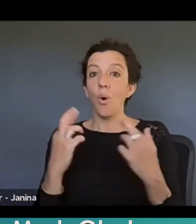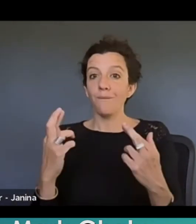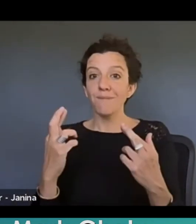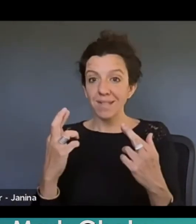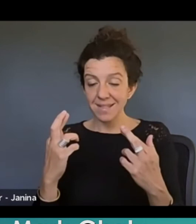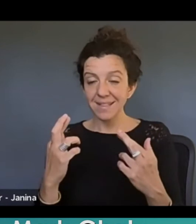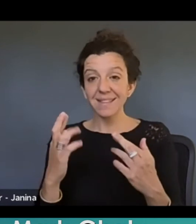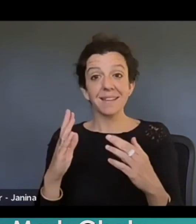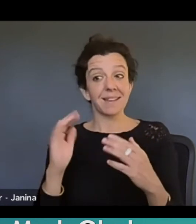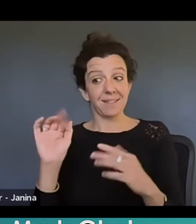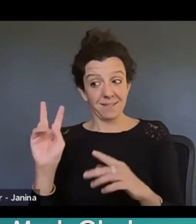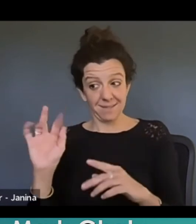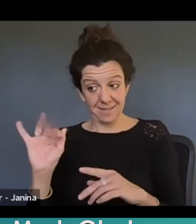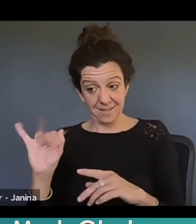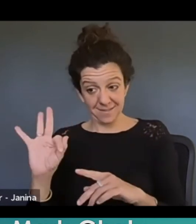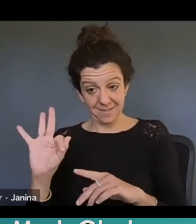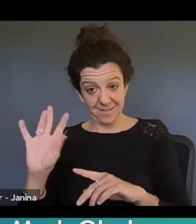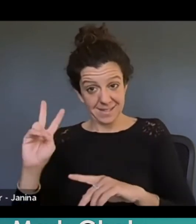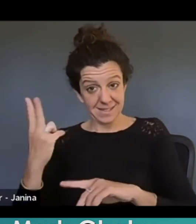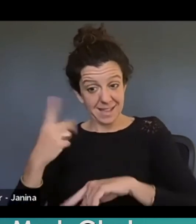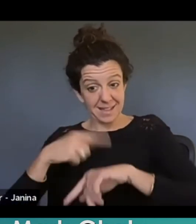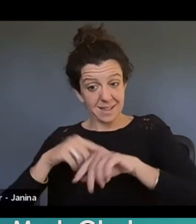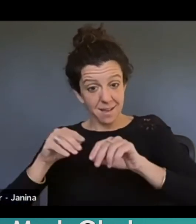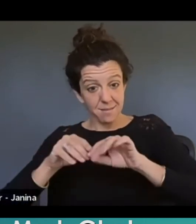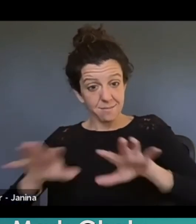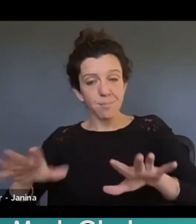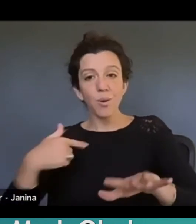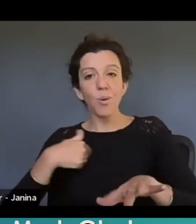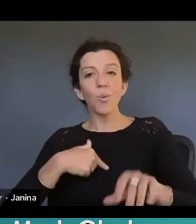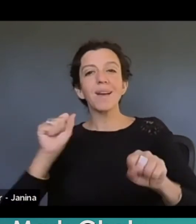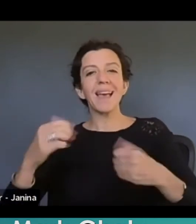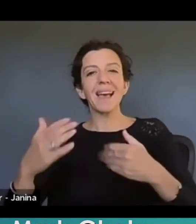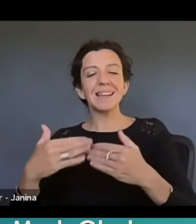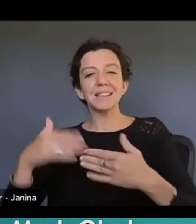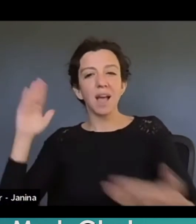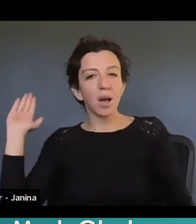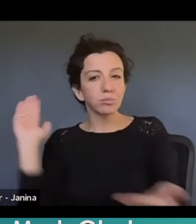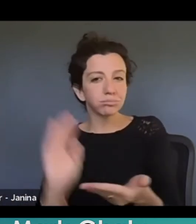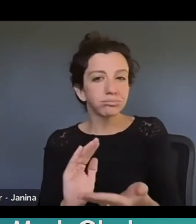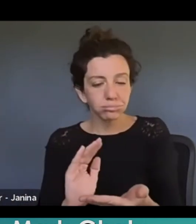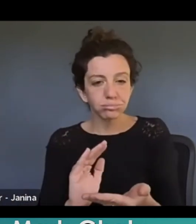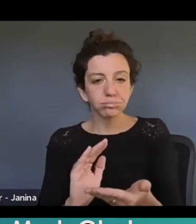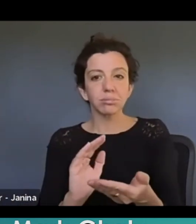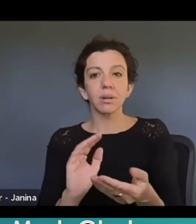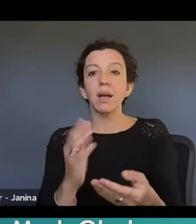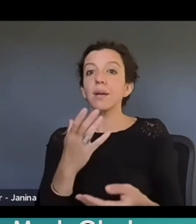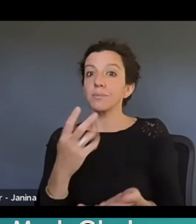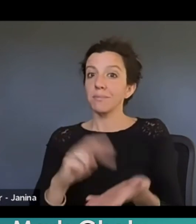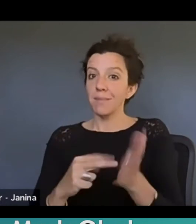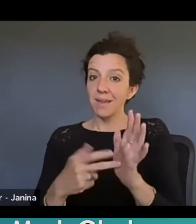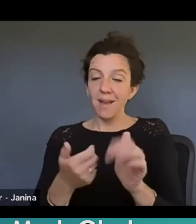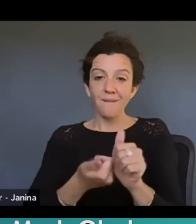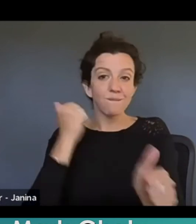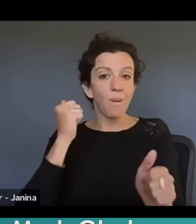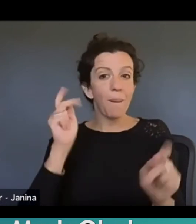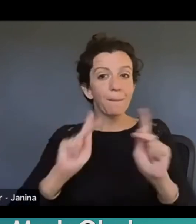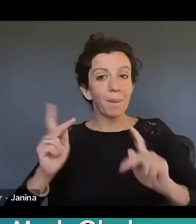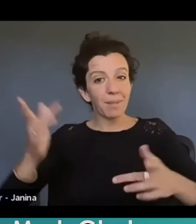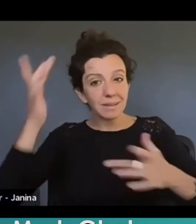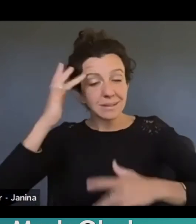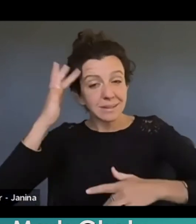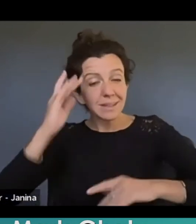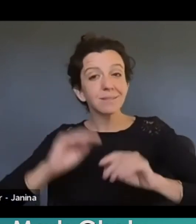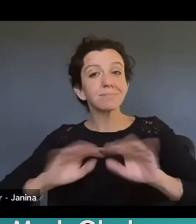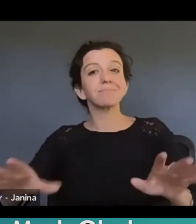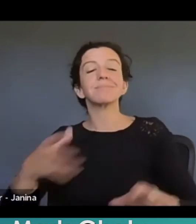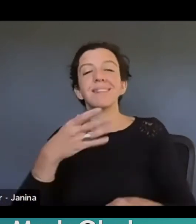flatten it the first time and do it successfully. So we not only avoid illness, but we avoid a number of deaths as